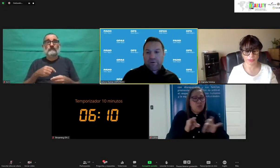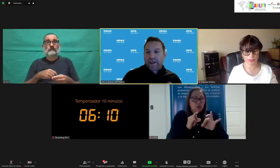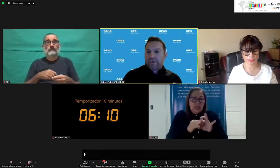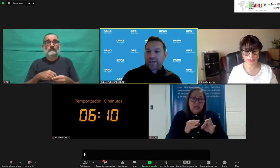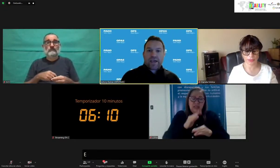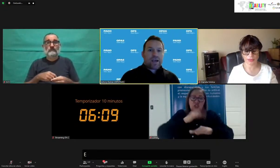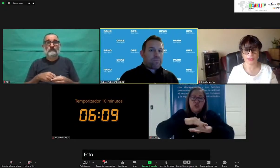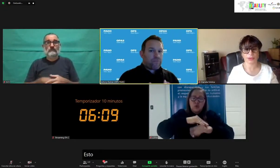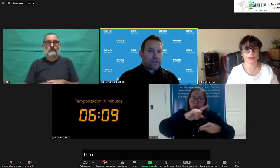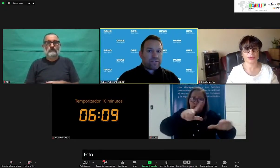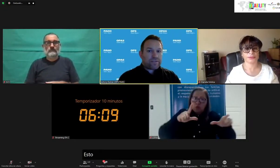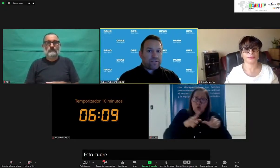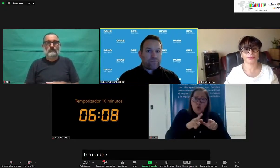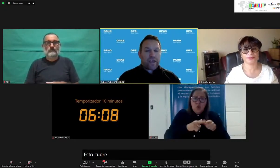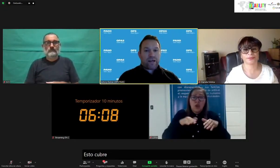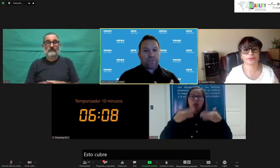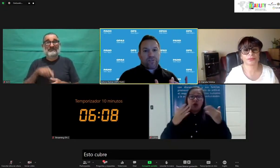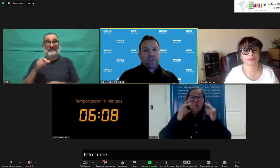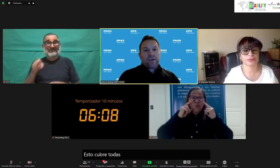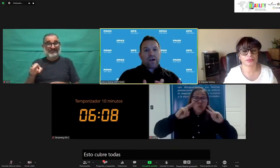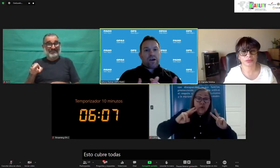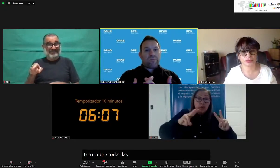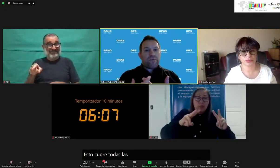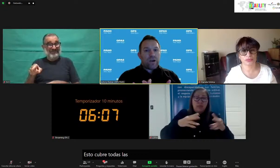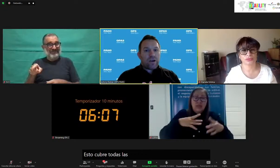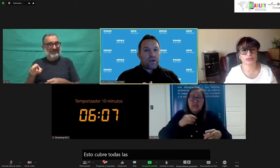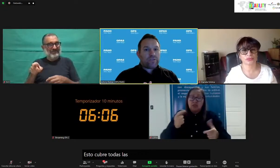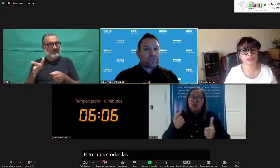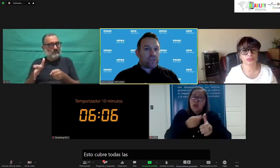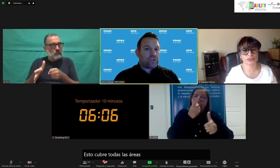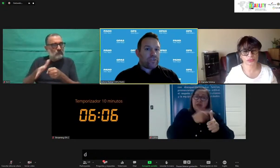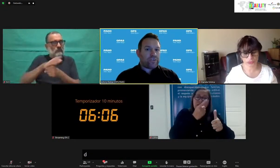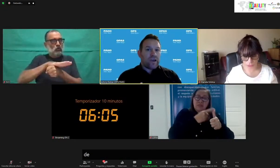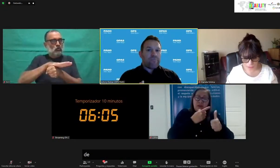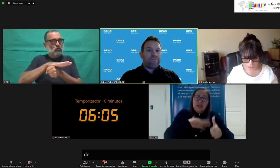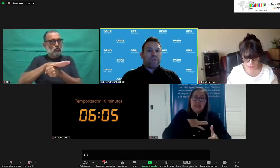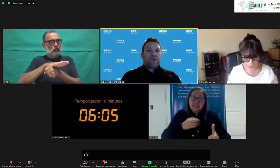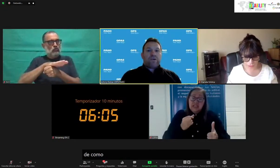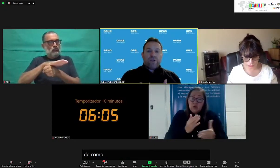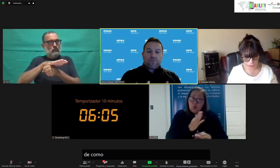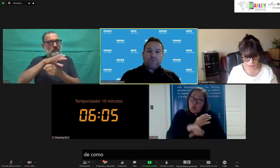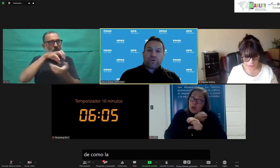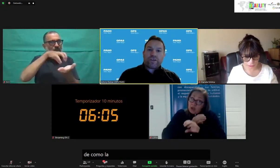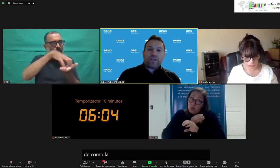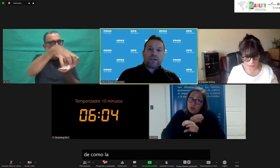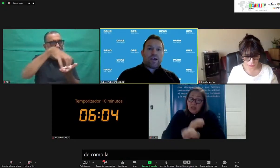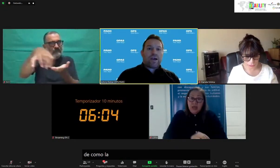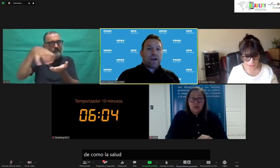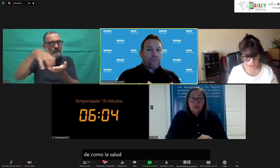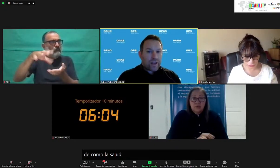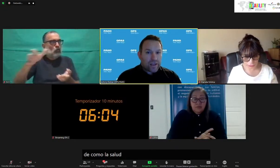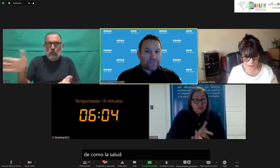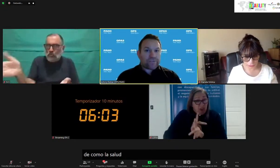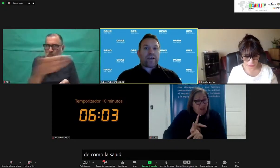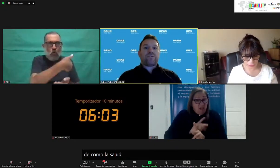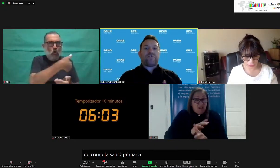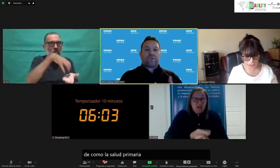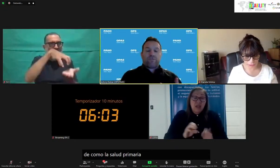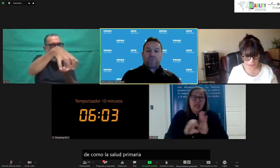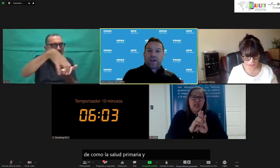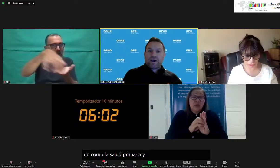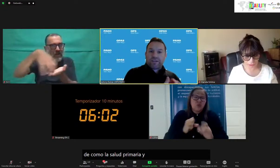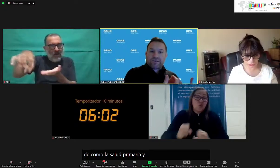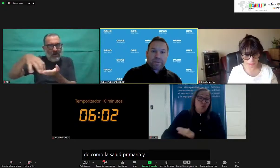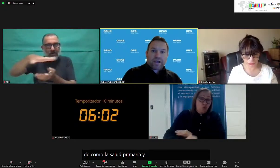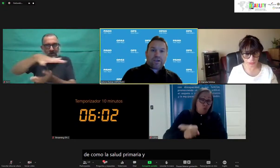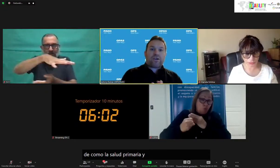primary health care and preventative health such as reinforcing healthy lifestyles